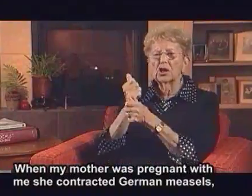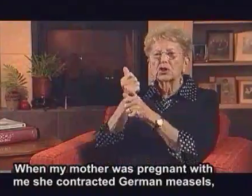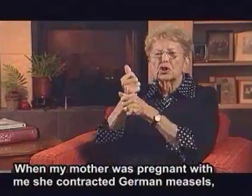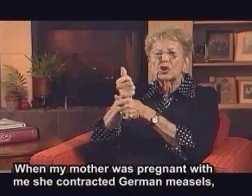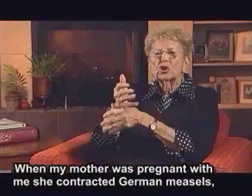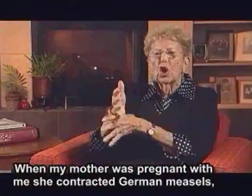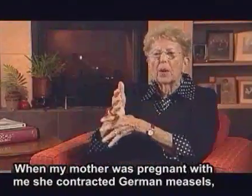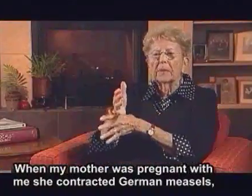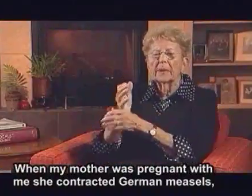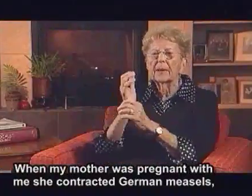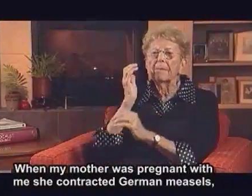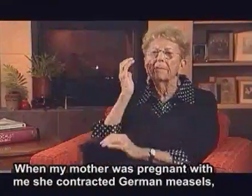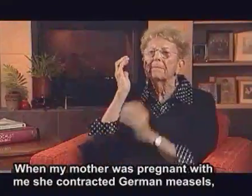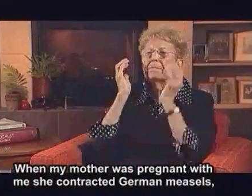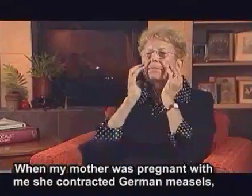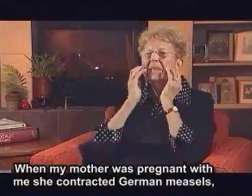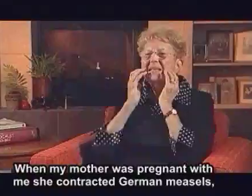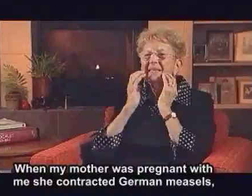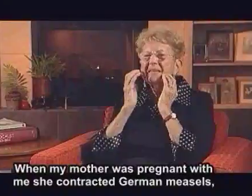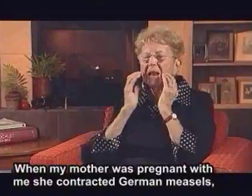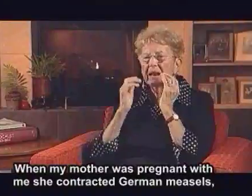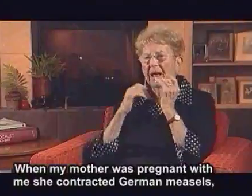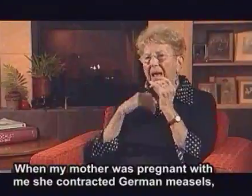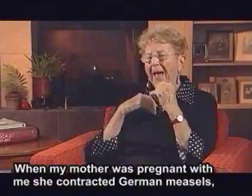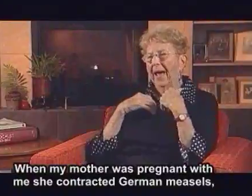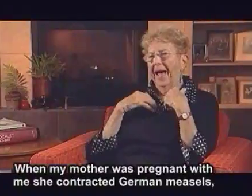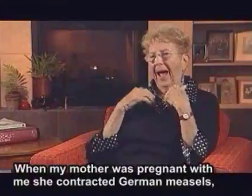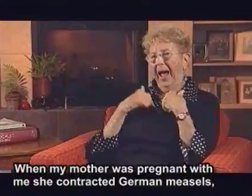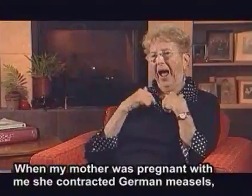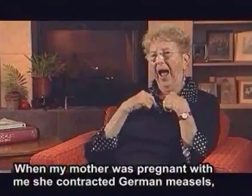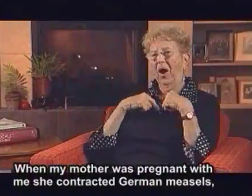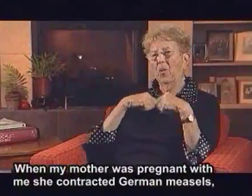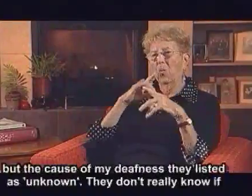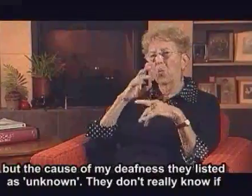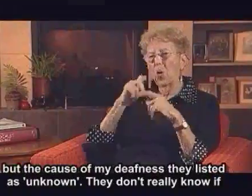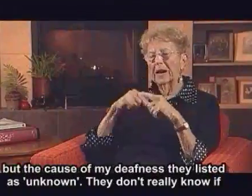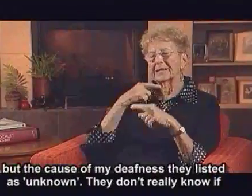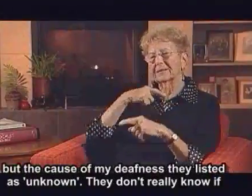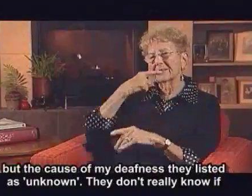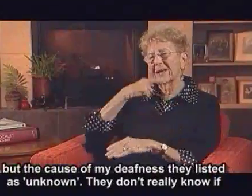When my mother was pregnant with me, she contracted German measles.